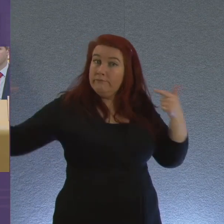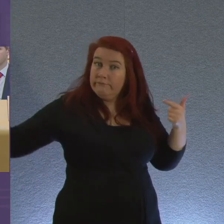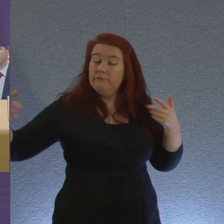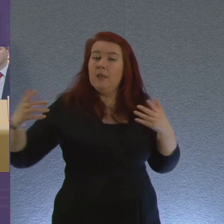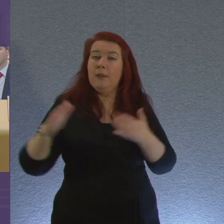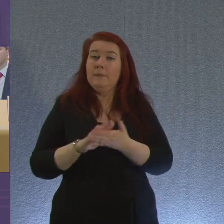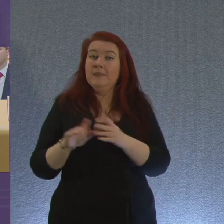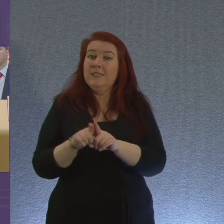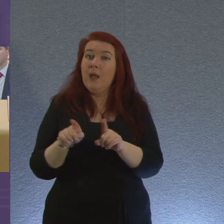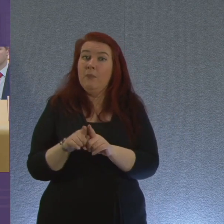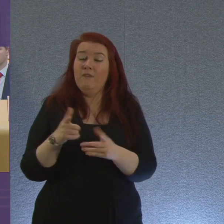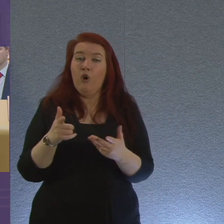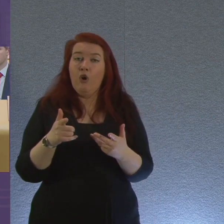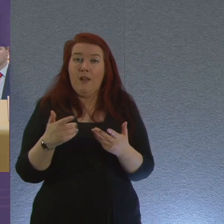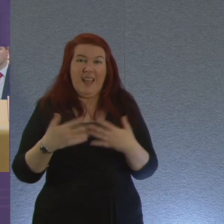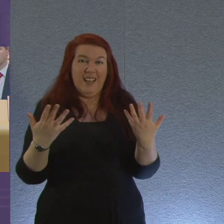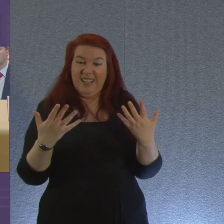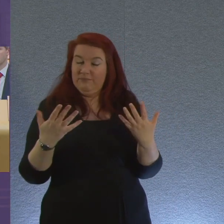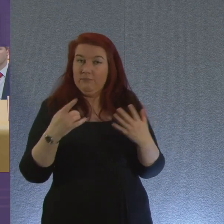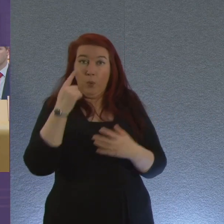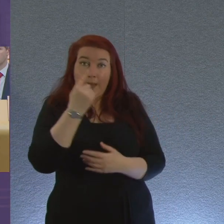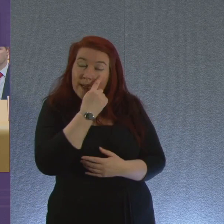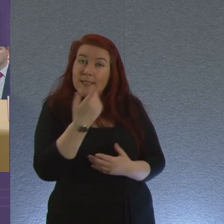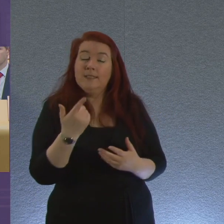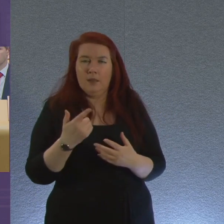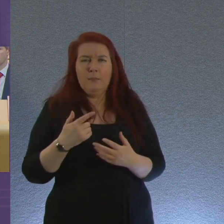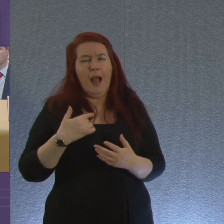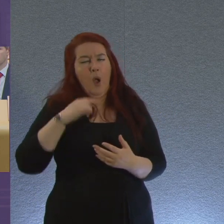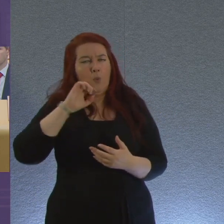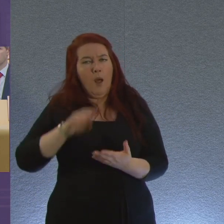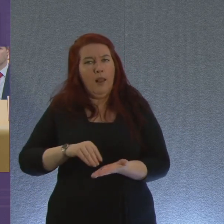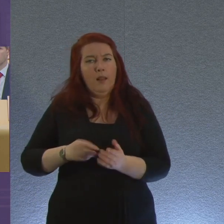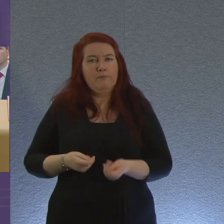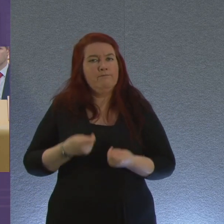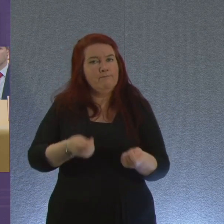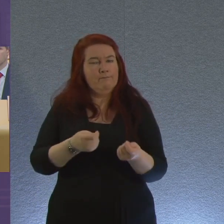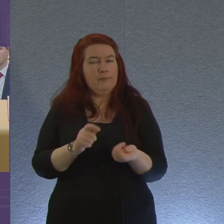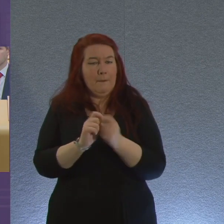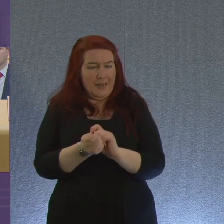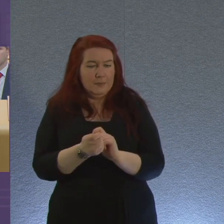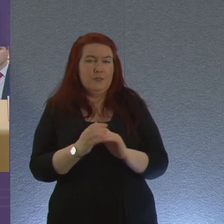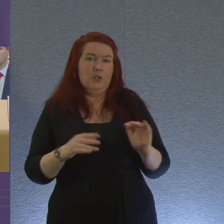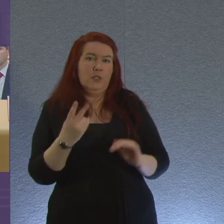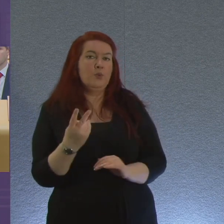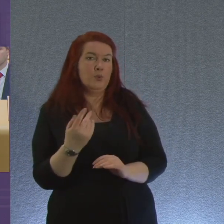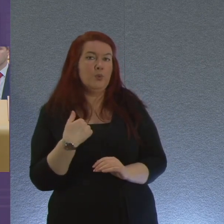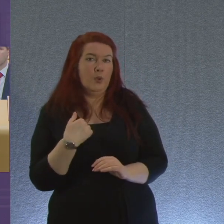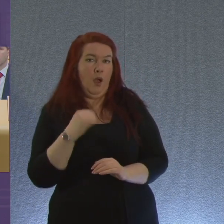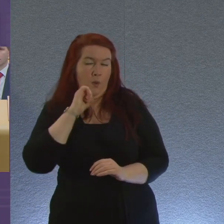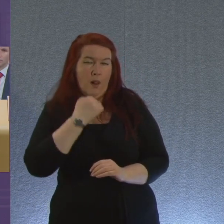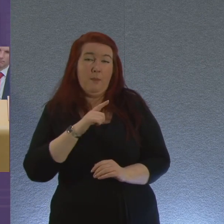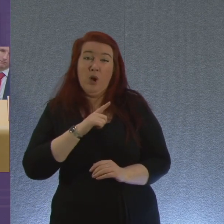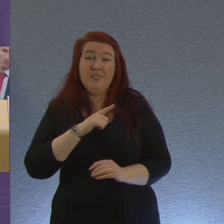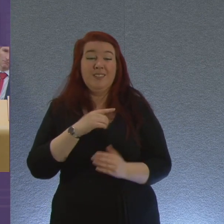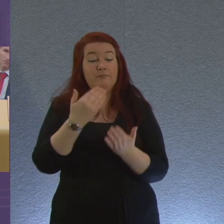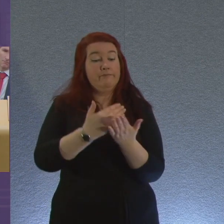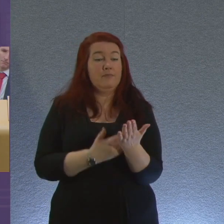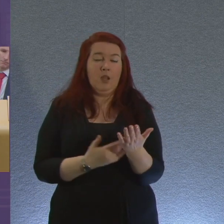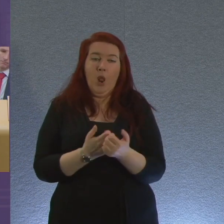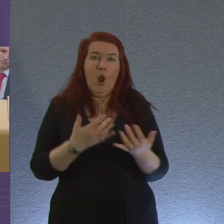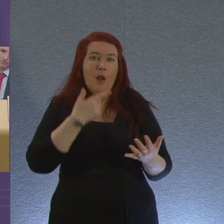be bringing amendments at stage 2 to that end. But there will be a solution, and we need one, because the provisions in this bill have been met with a howl